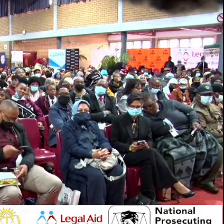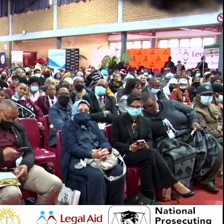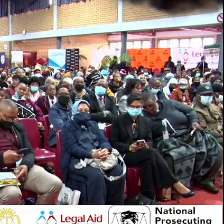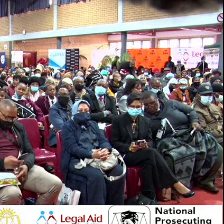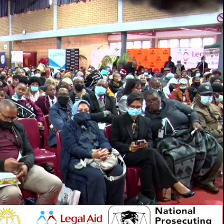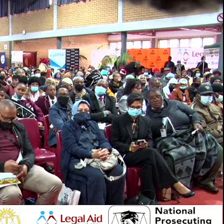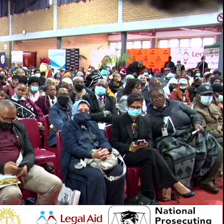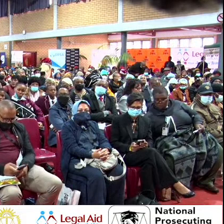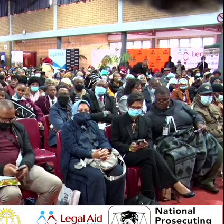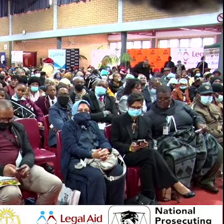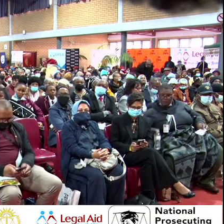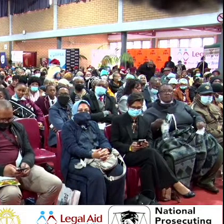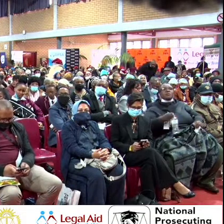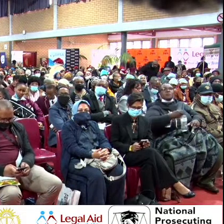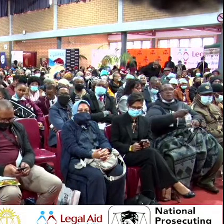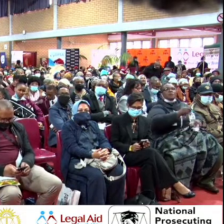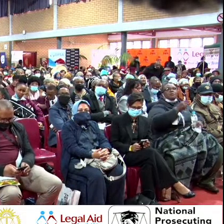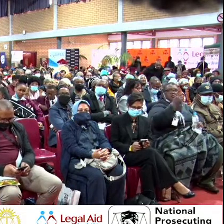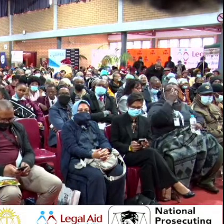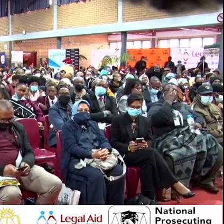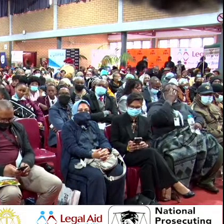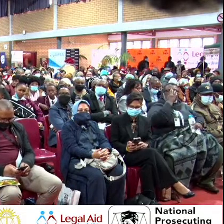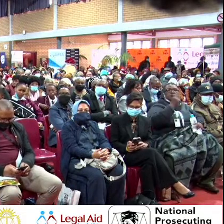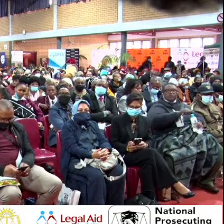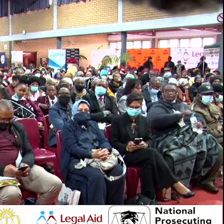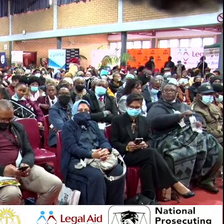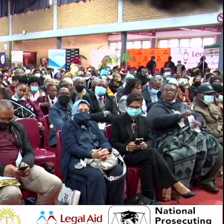experience the same old problems.